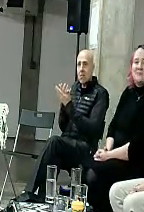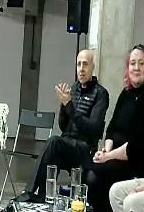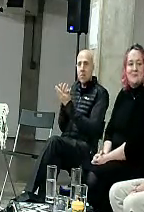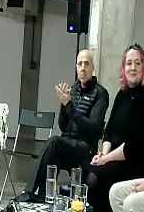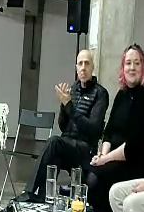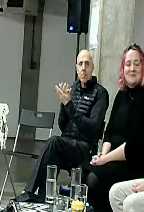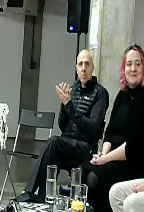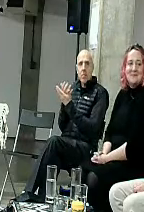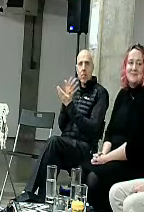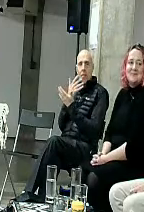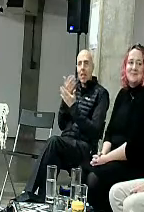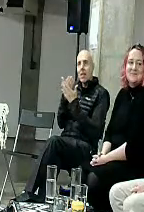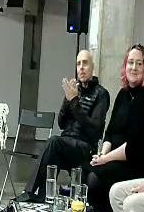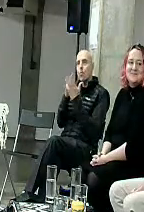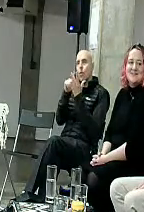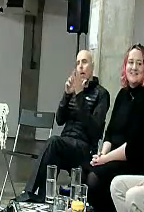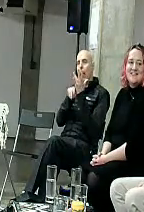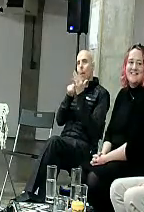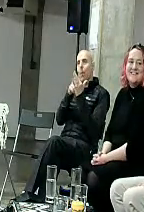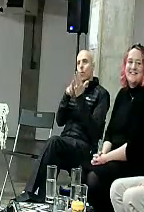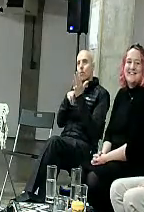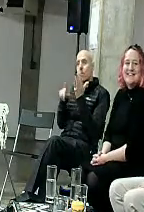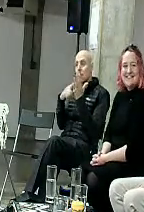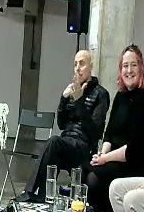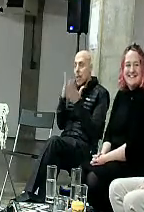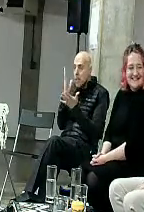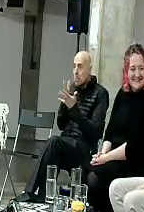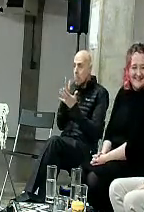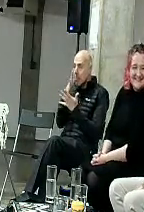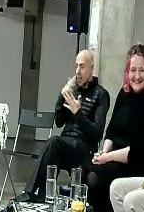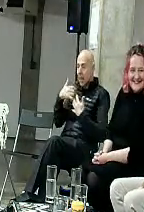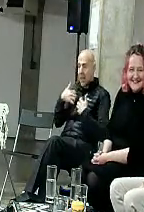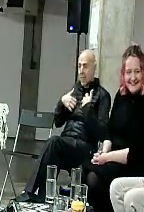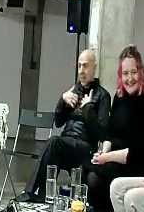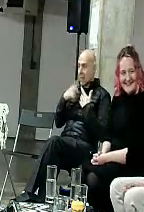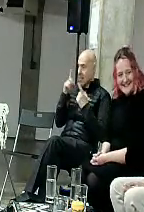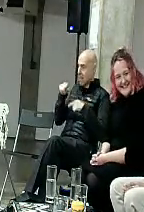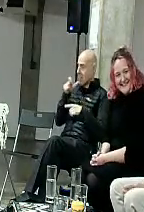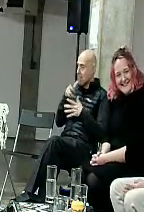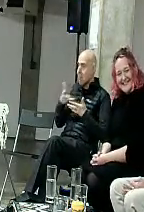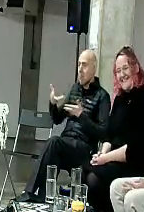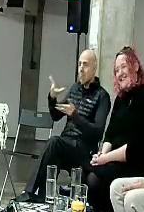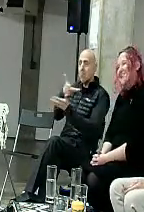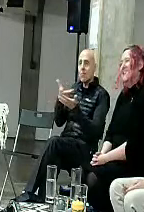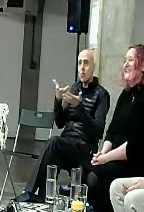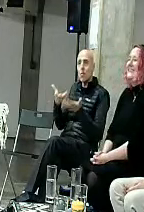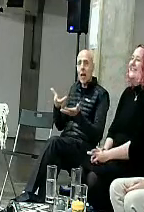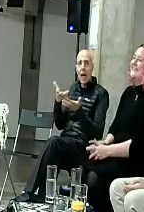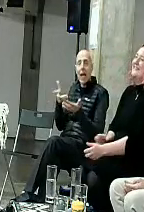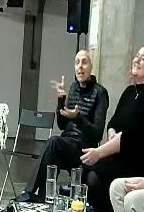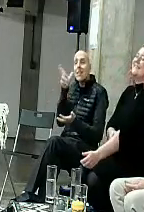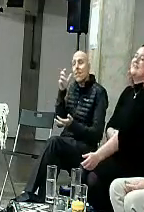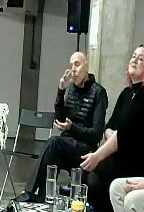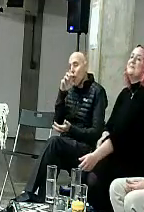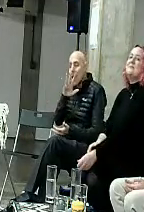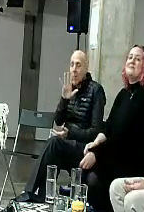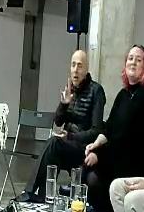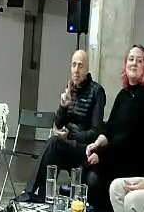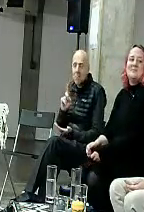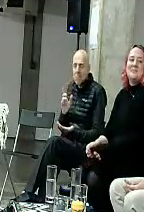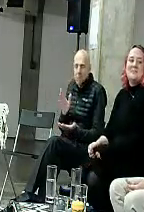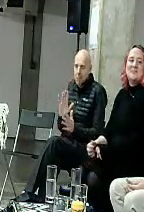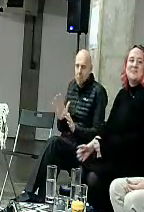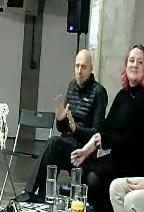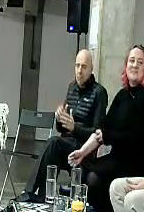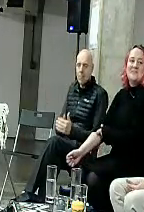And when I spoke to Imogen this morning, she said, I'm really excited about this conversation today. Does that sound weird? And I thought, no, it doesn't at